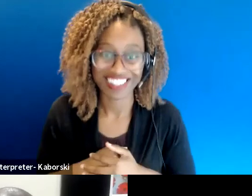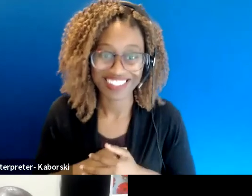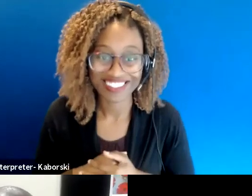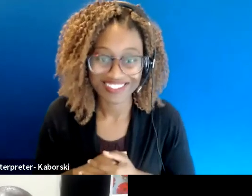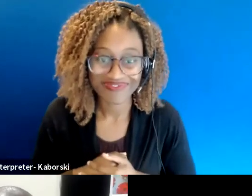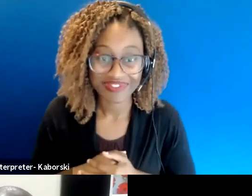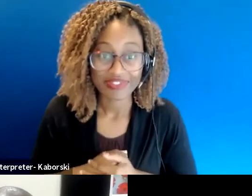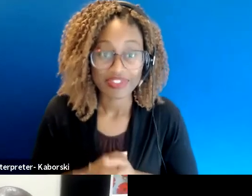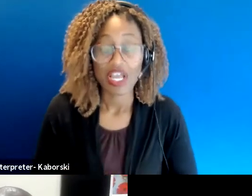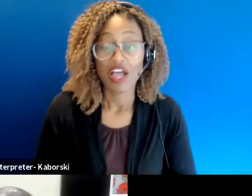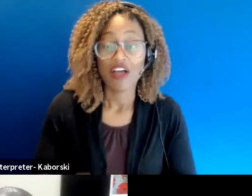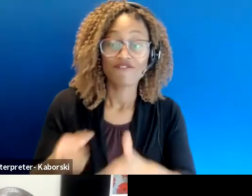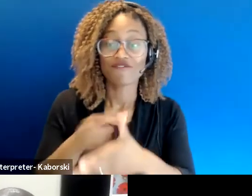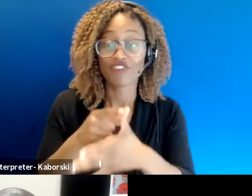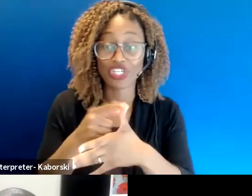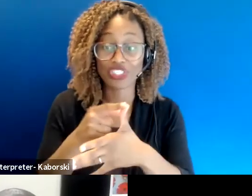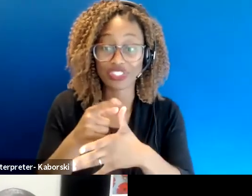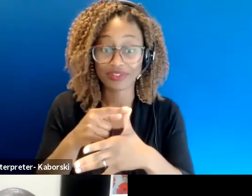First,